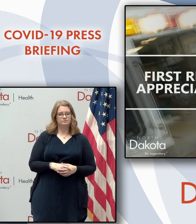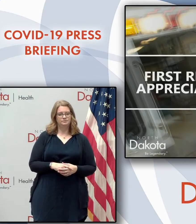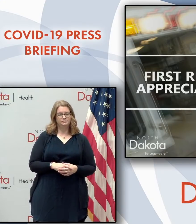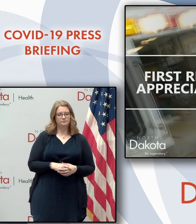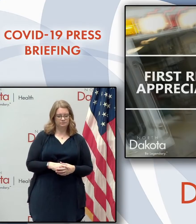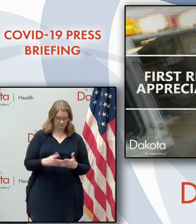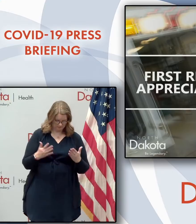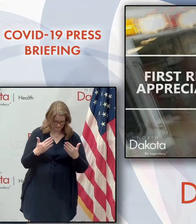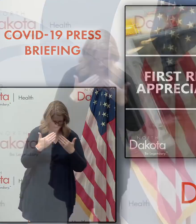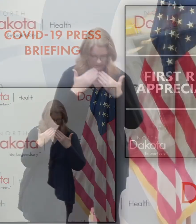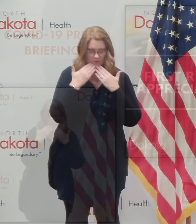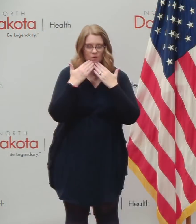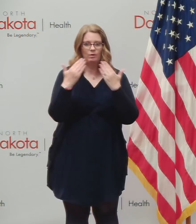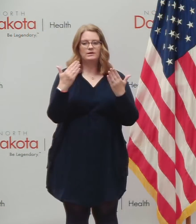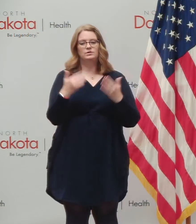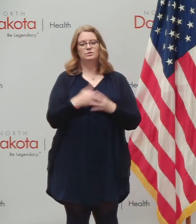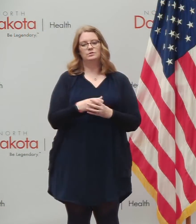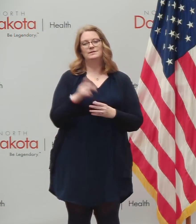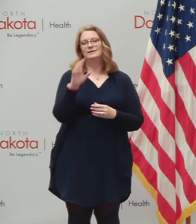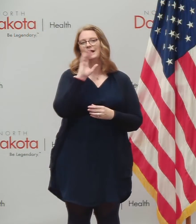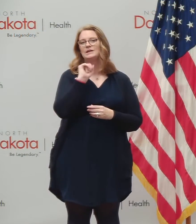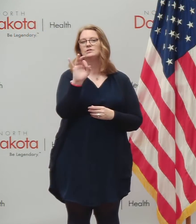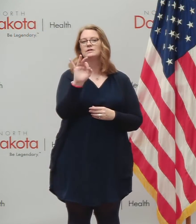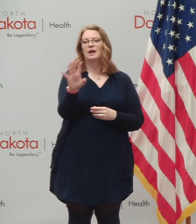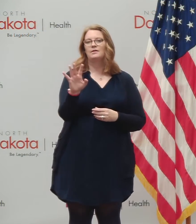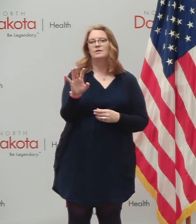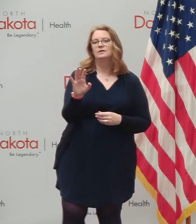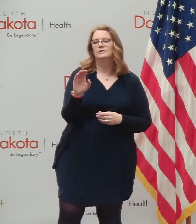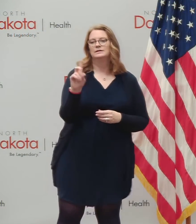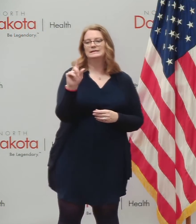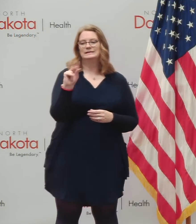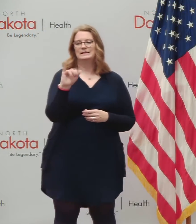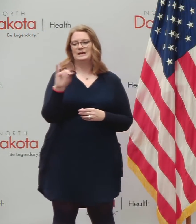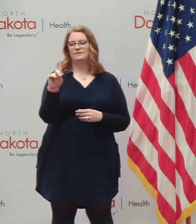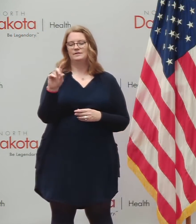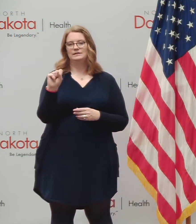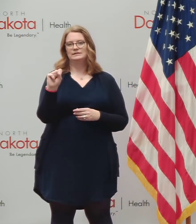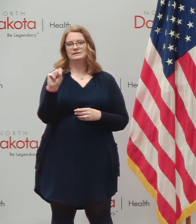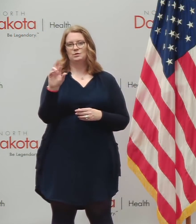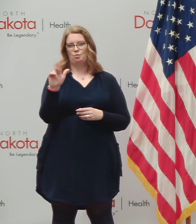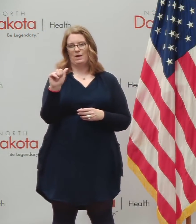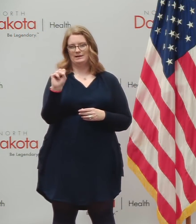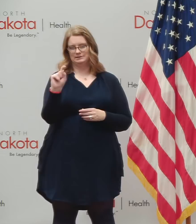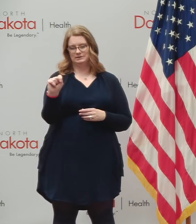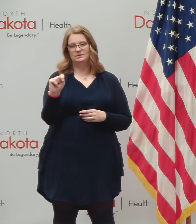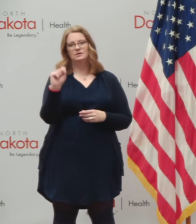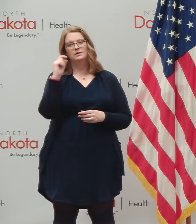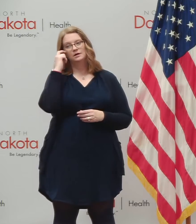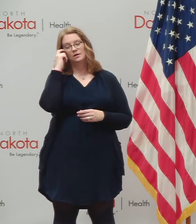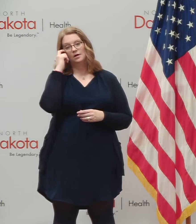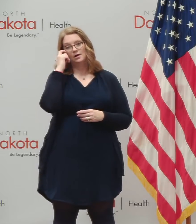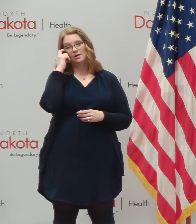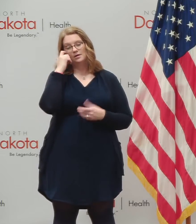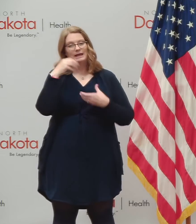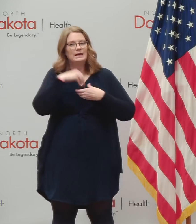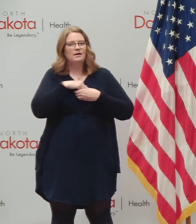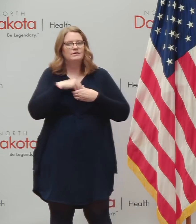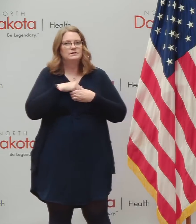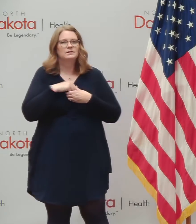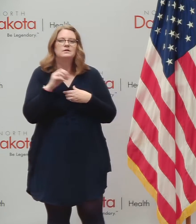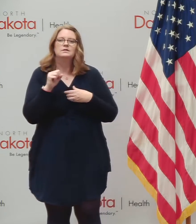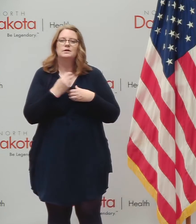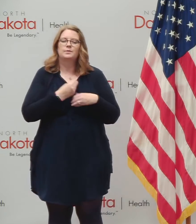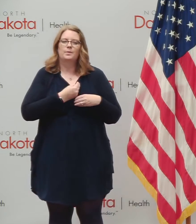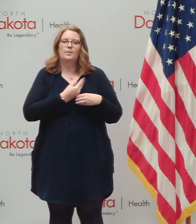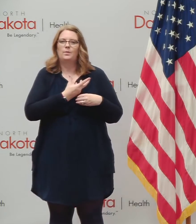gratitude quote for the day, 94-year-old David Stendal Rast said that in each of us there's a spark that